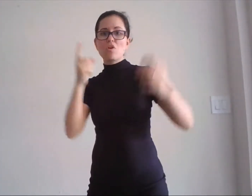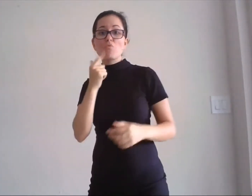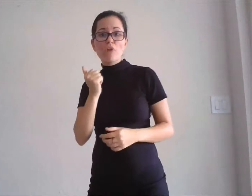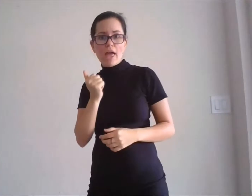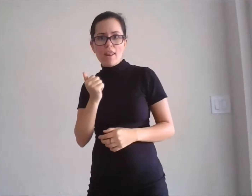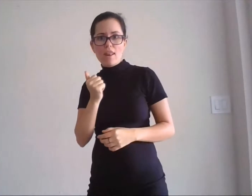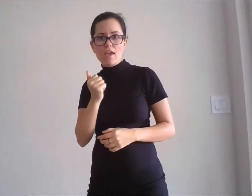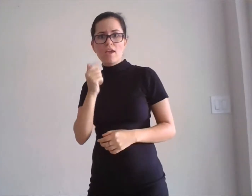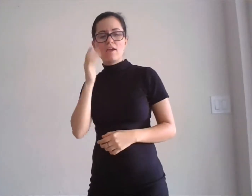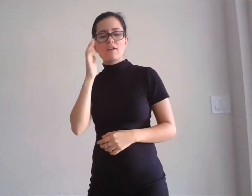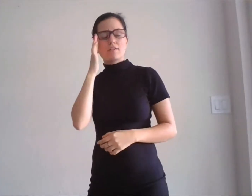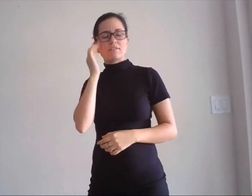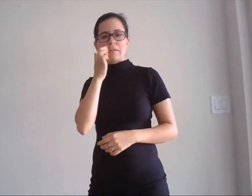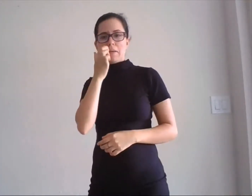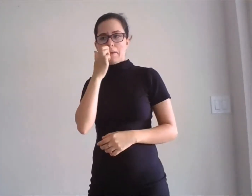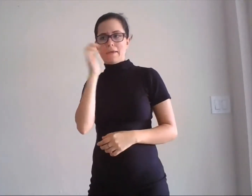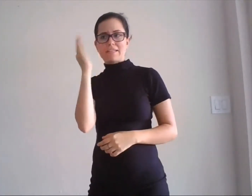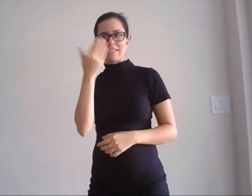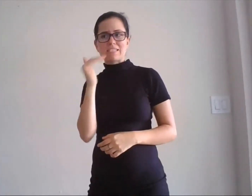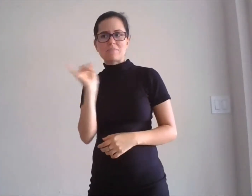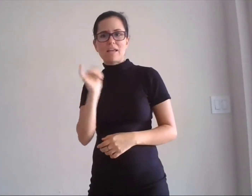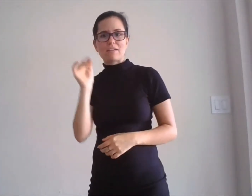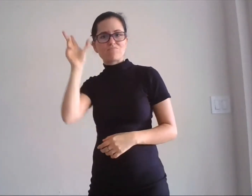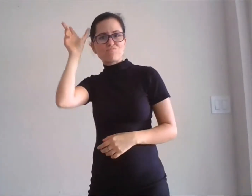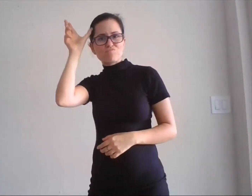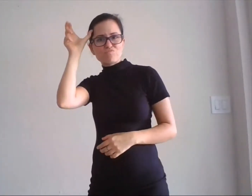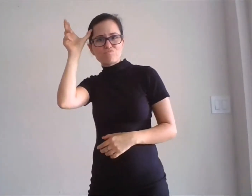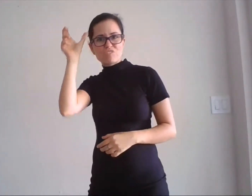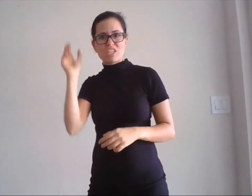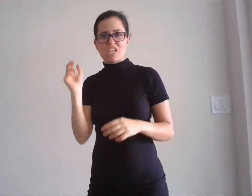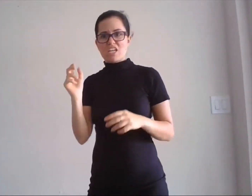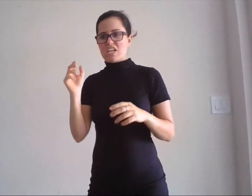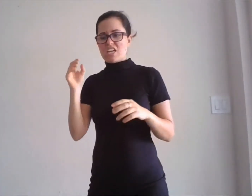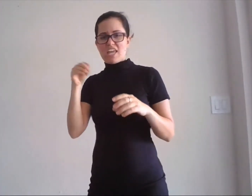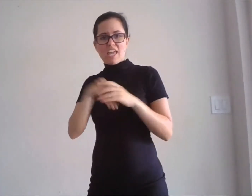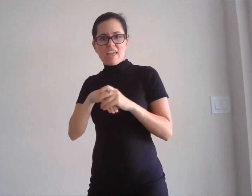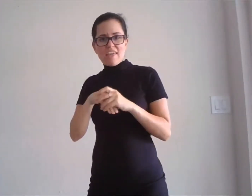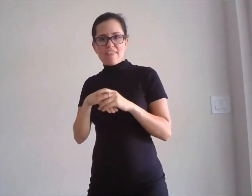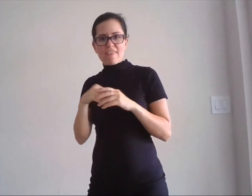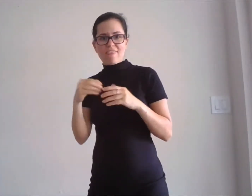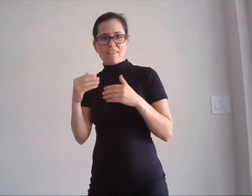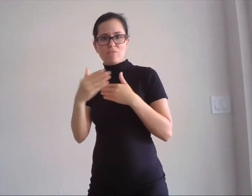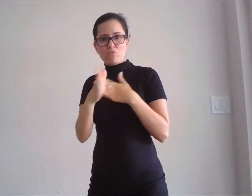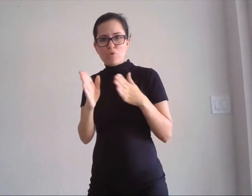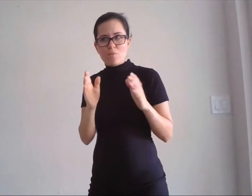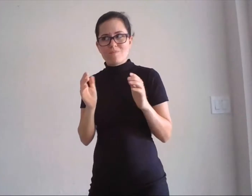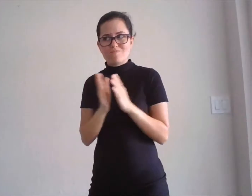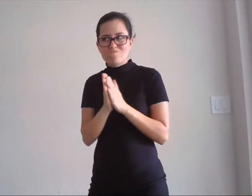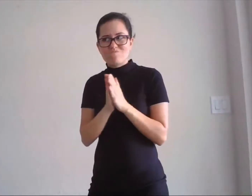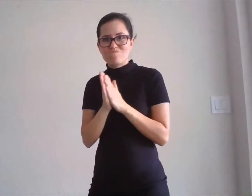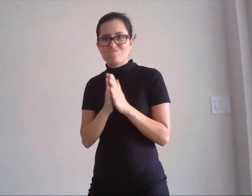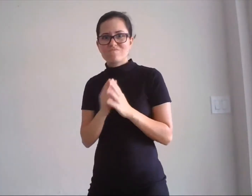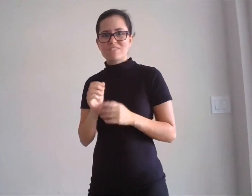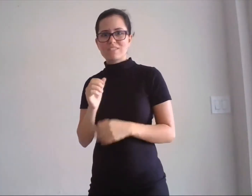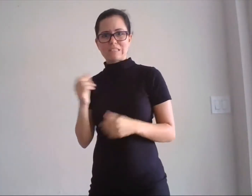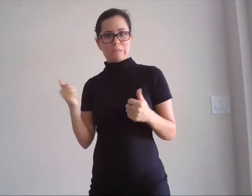Like, we're downstairs last night. No, you installed a demon hologram? No, but like, what do you mean? No, you think about